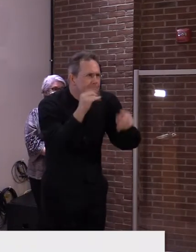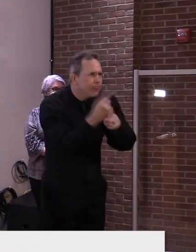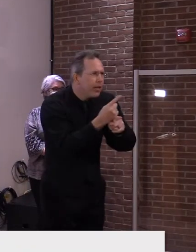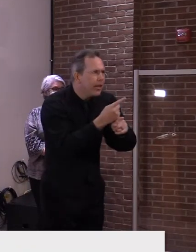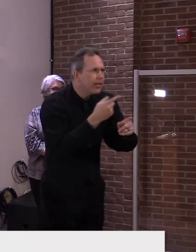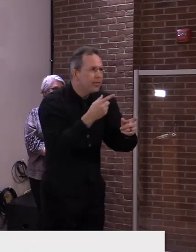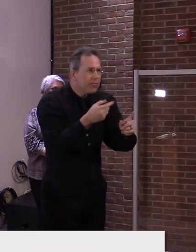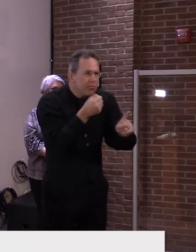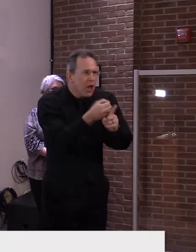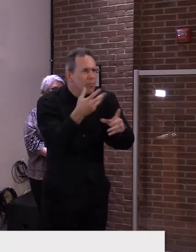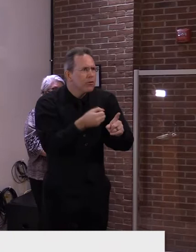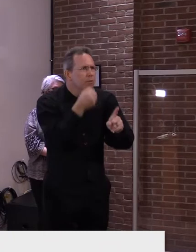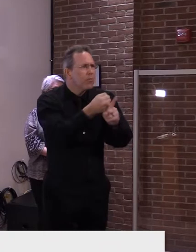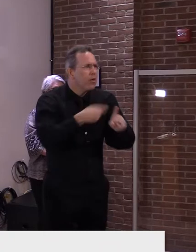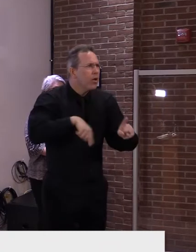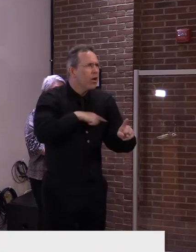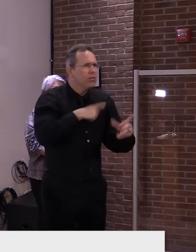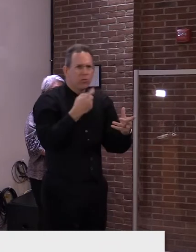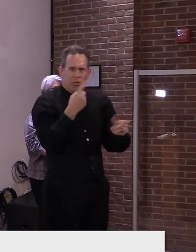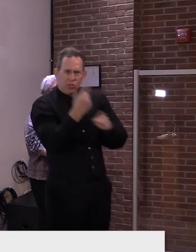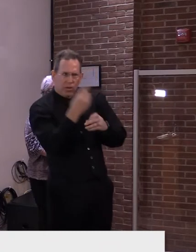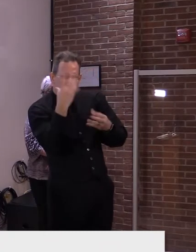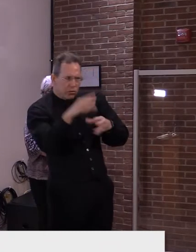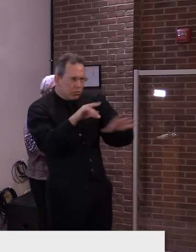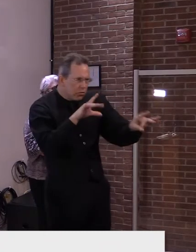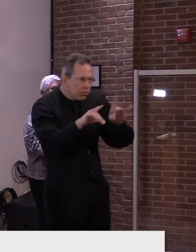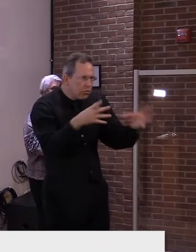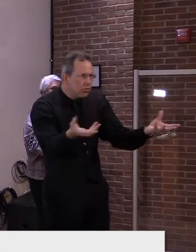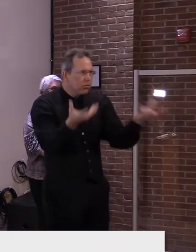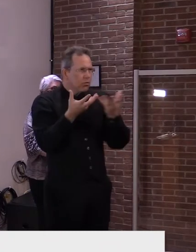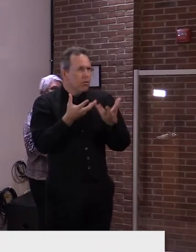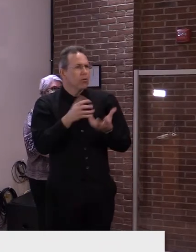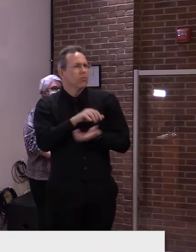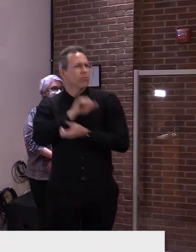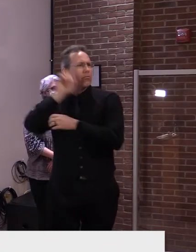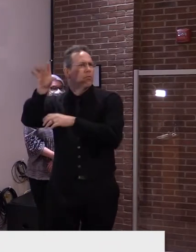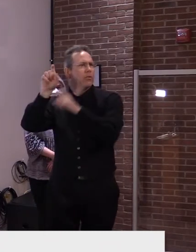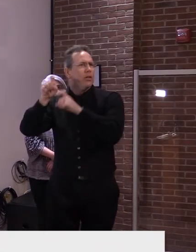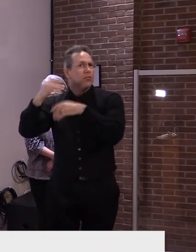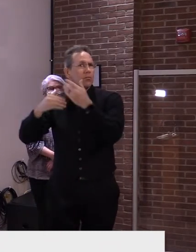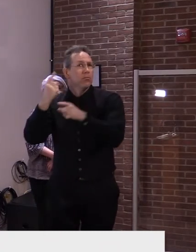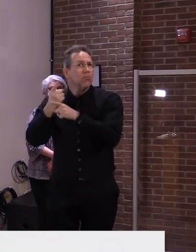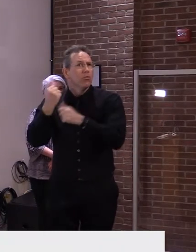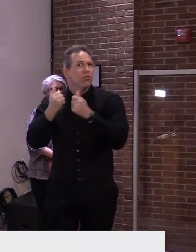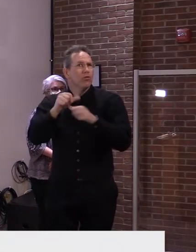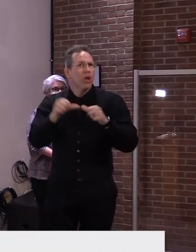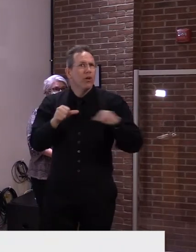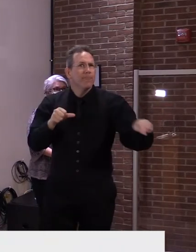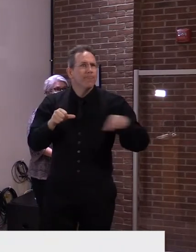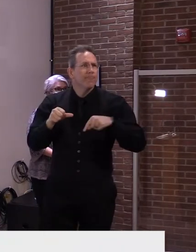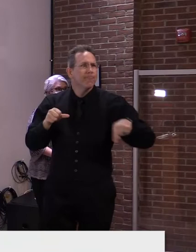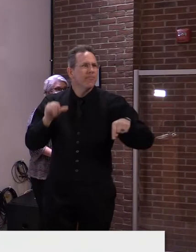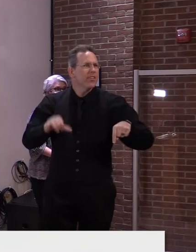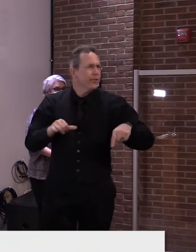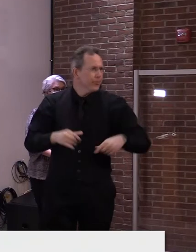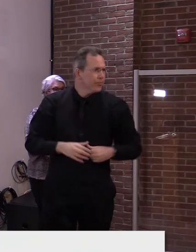by going after those cases that we think have the highest likelihood of representing a